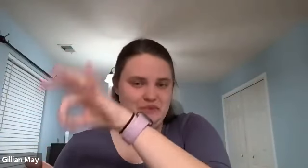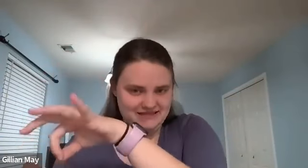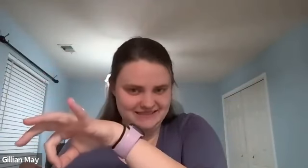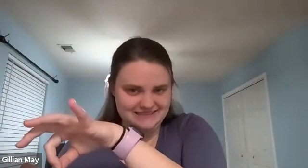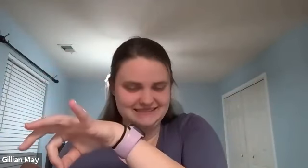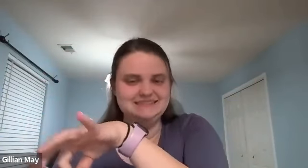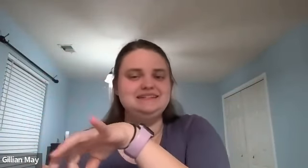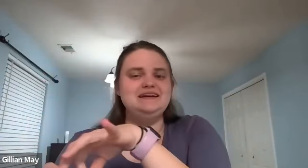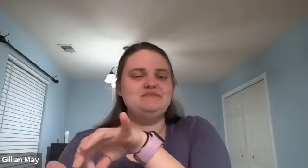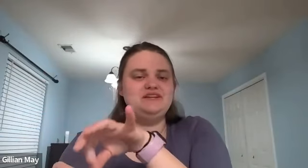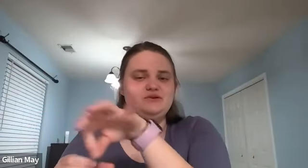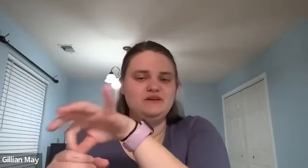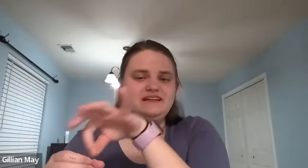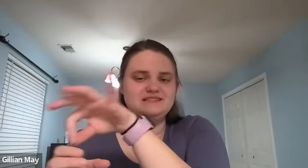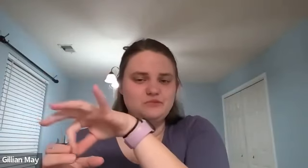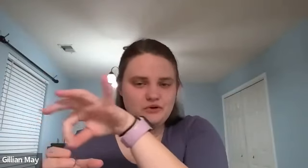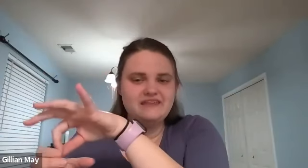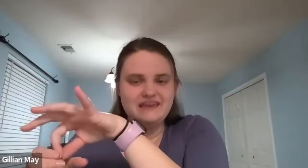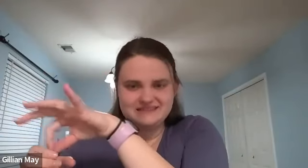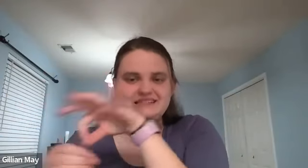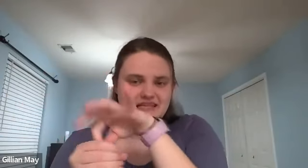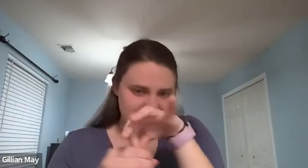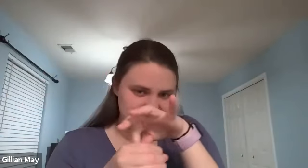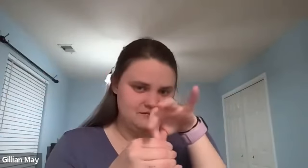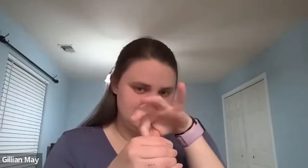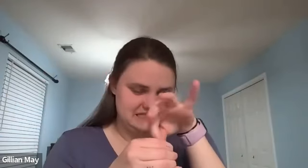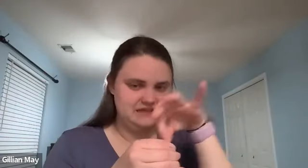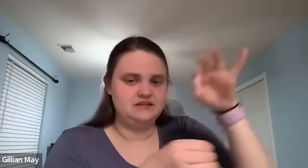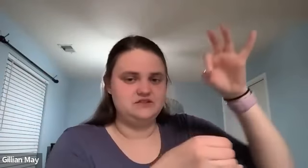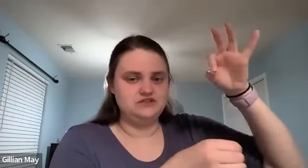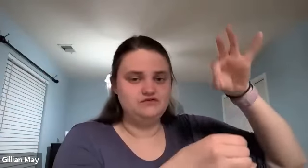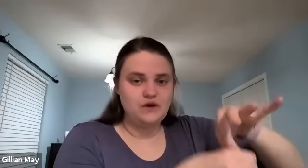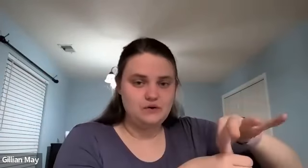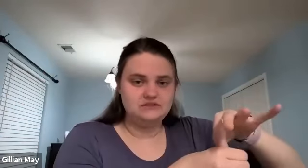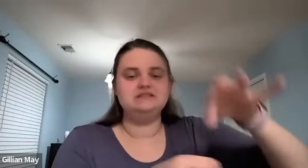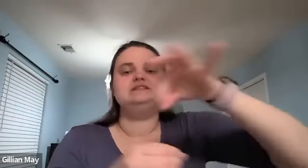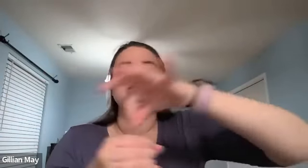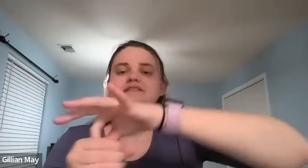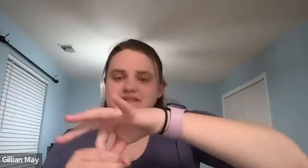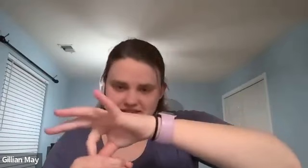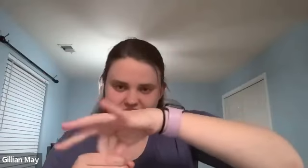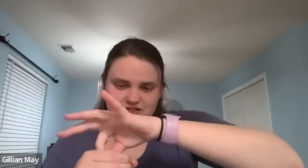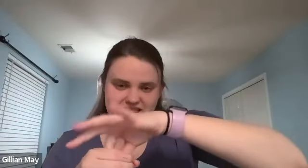it. But really it's more this tea mixing because this is vote, then there's tea.